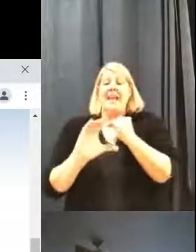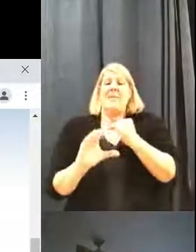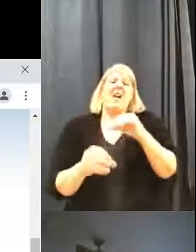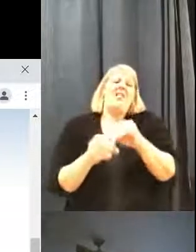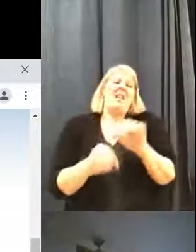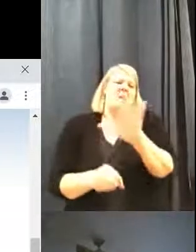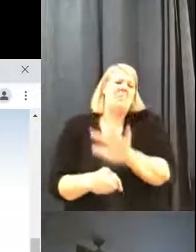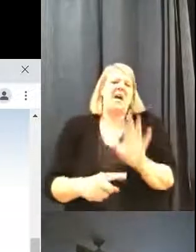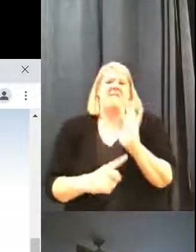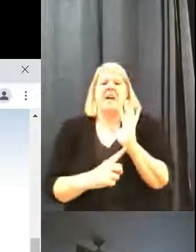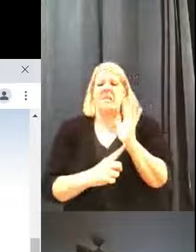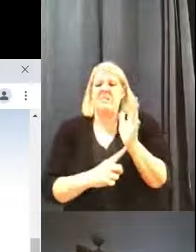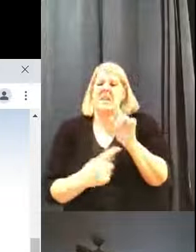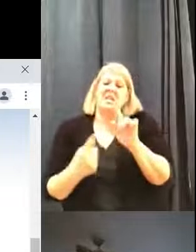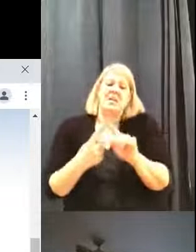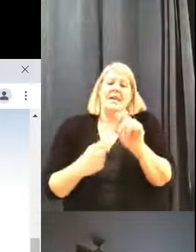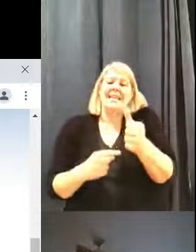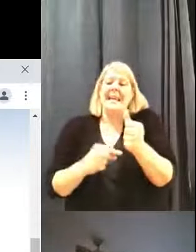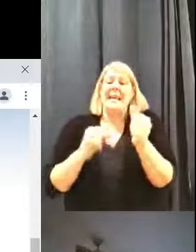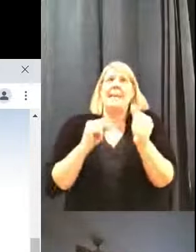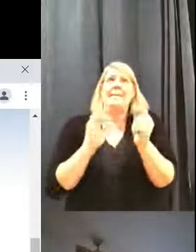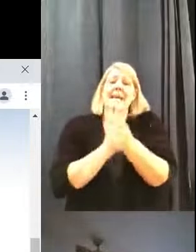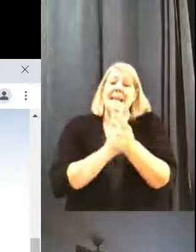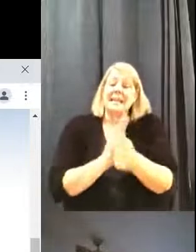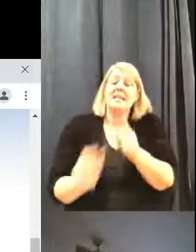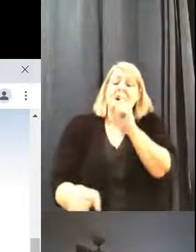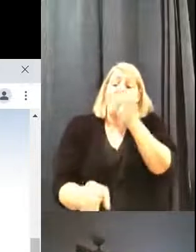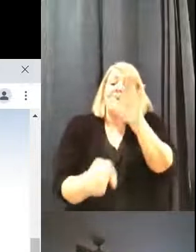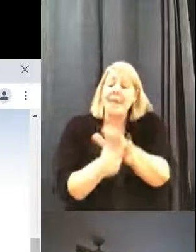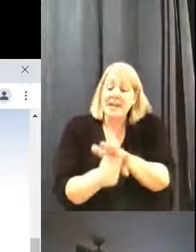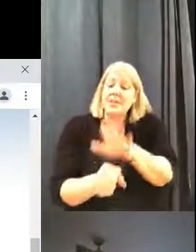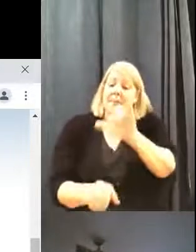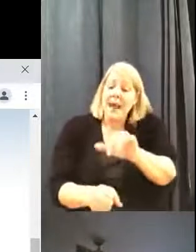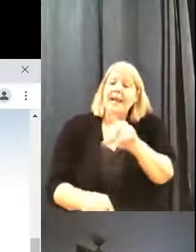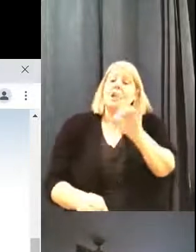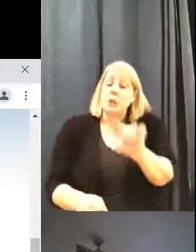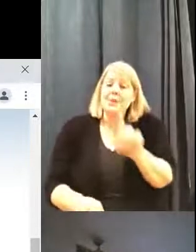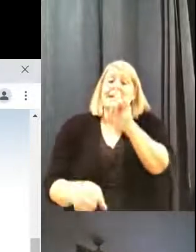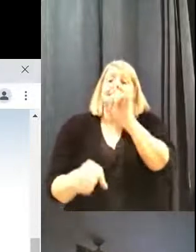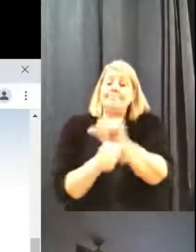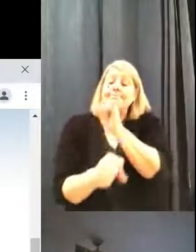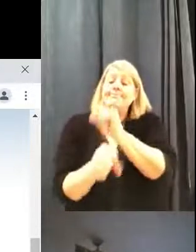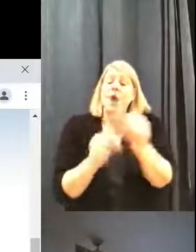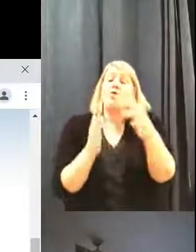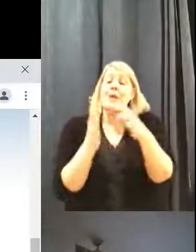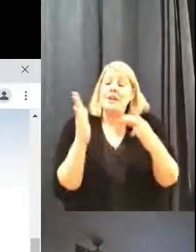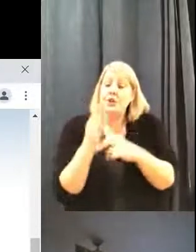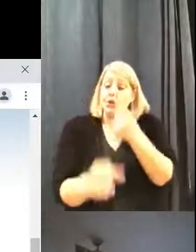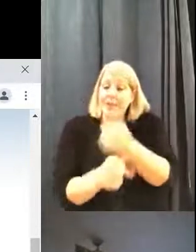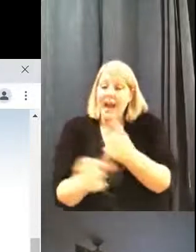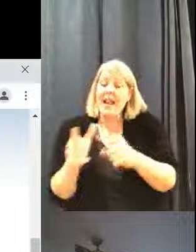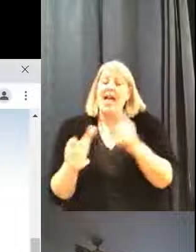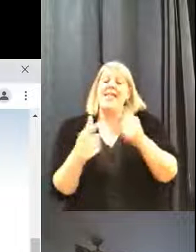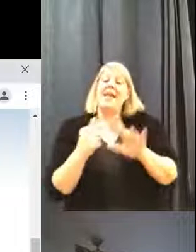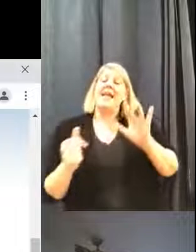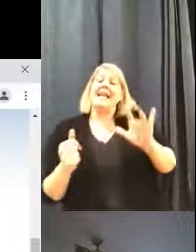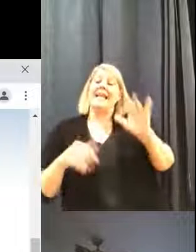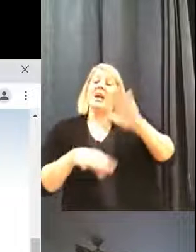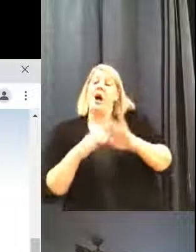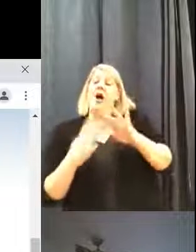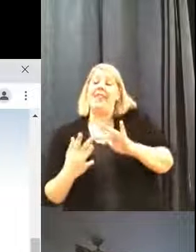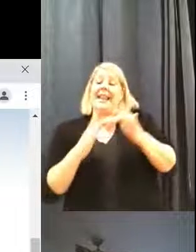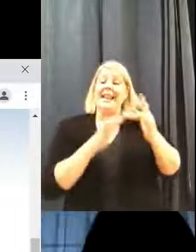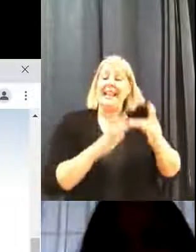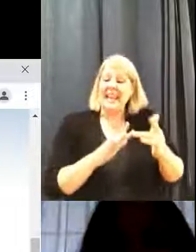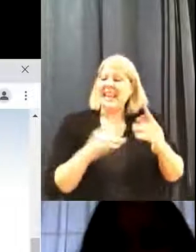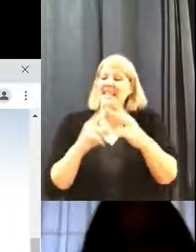minutes. That's the confirmation that they did self-register correctly. They're going to read the email and then click on the web link it contains. It's very